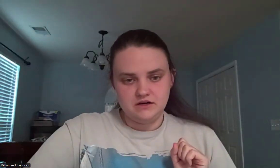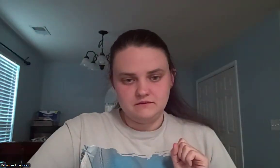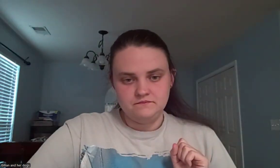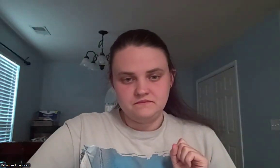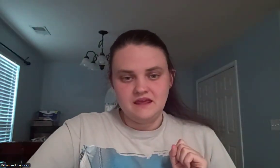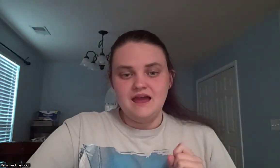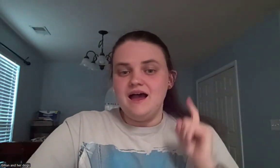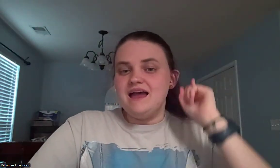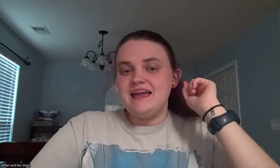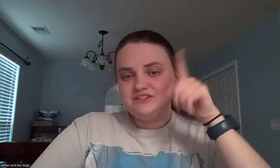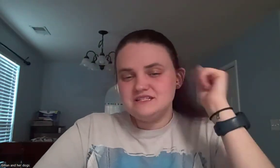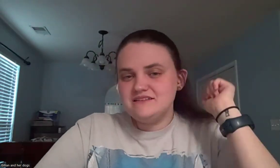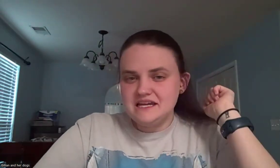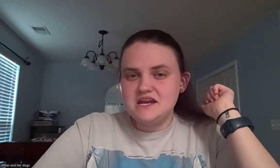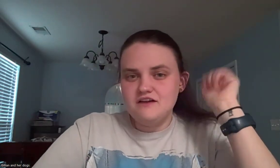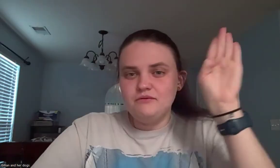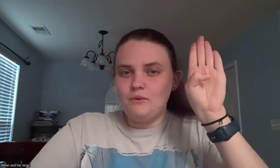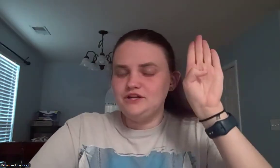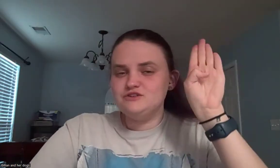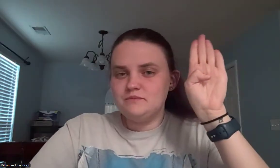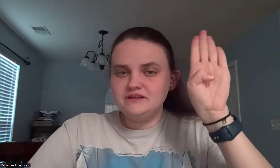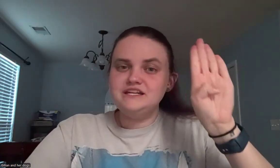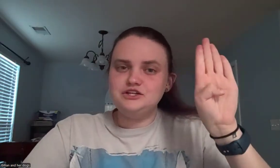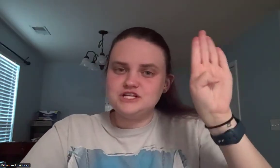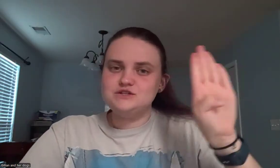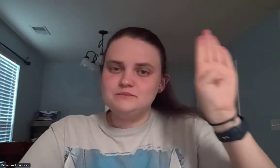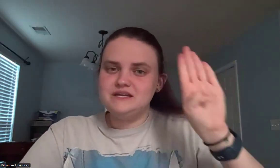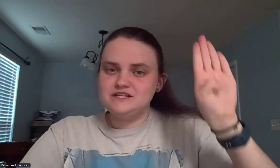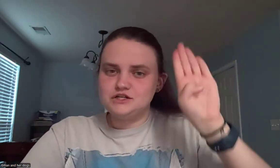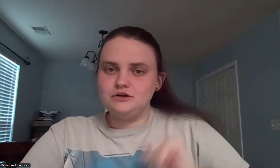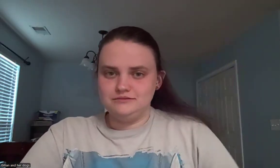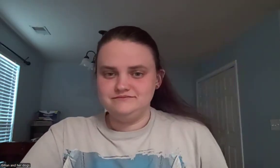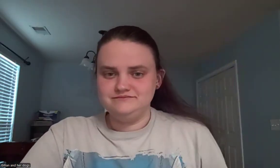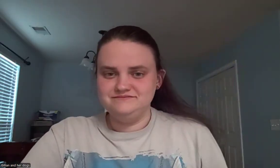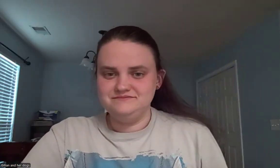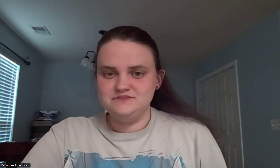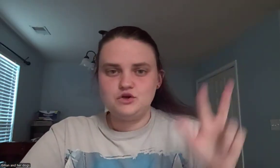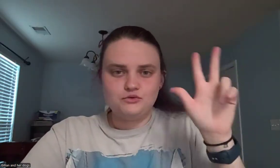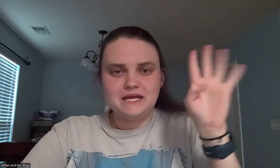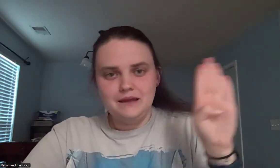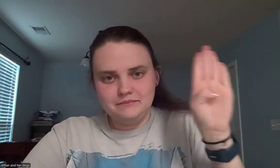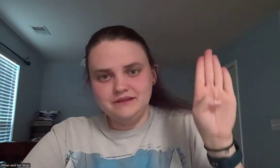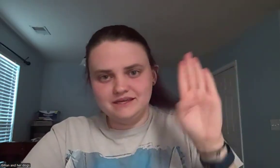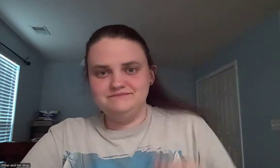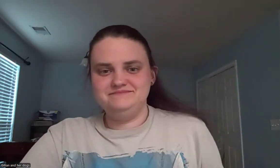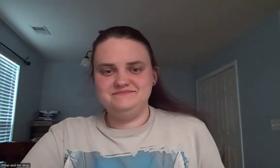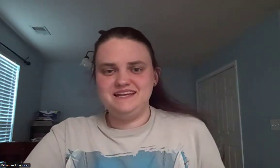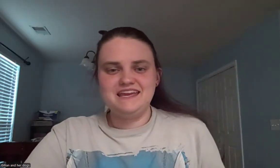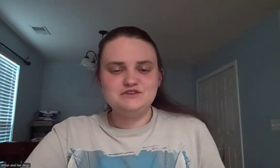year. Interestingly enough, when you do a billion, you just do a B in a circle. So 3 billion. They get to a point,